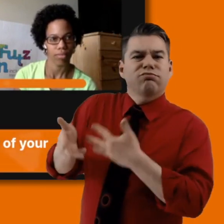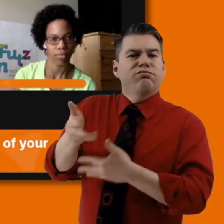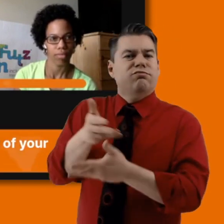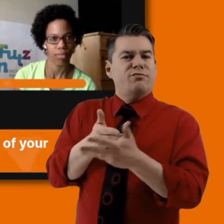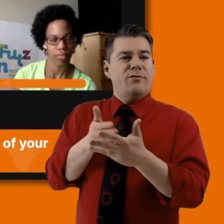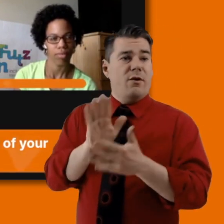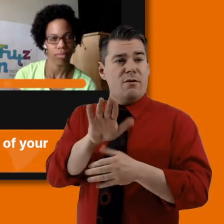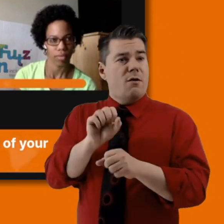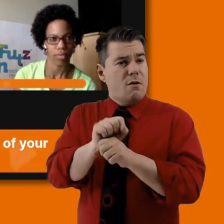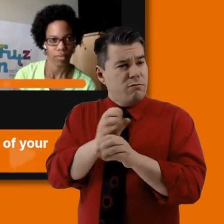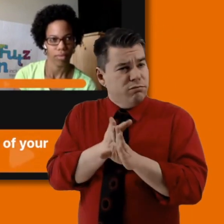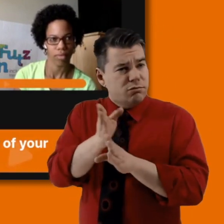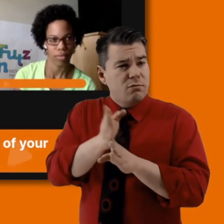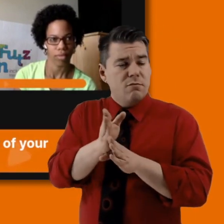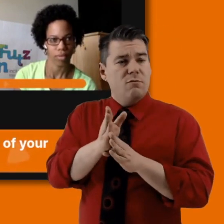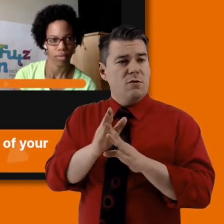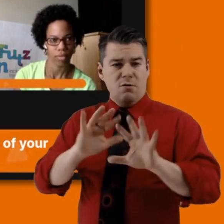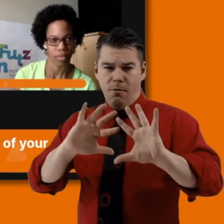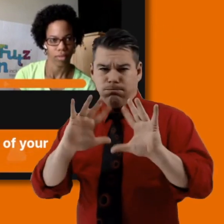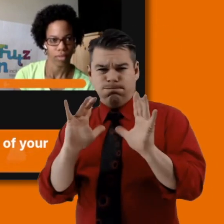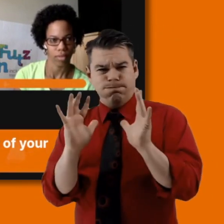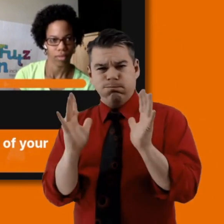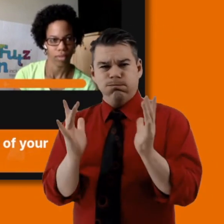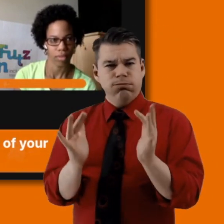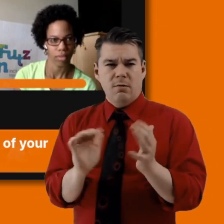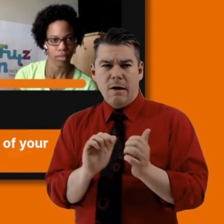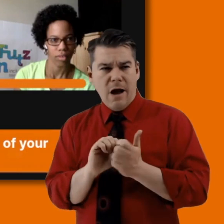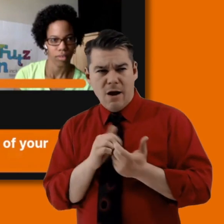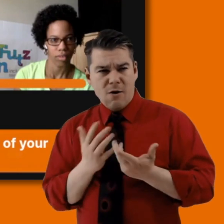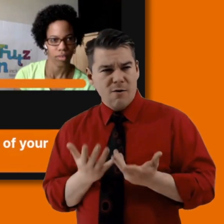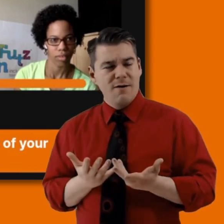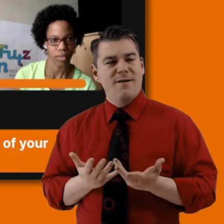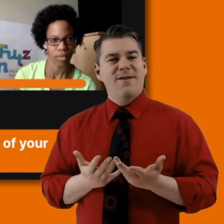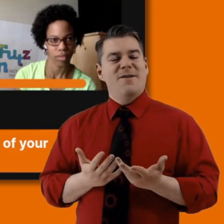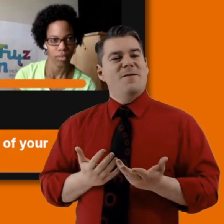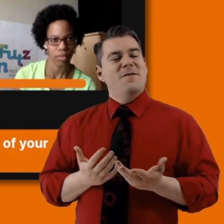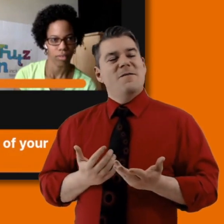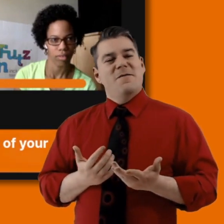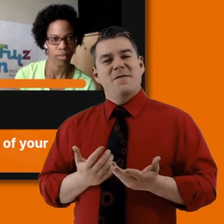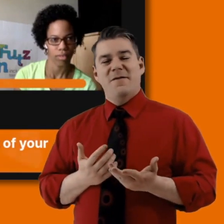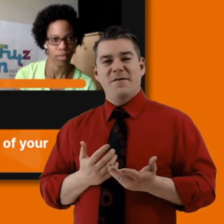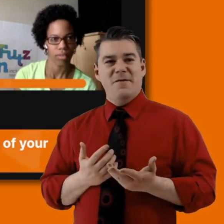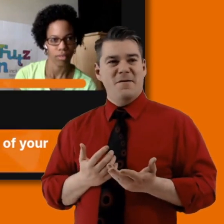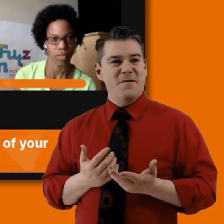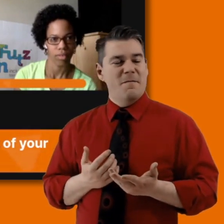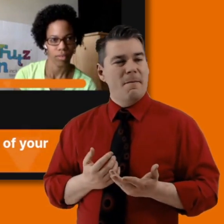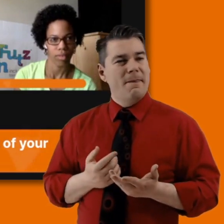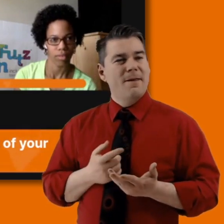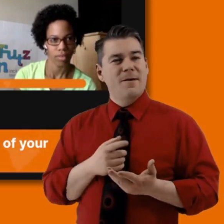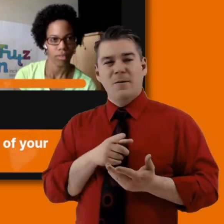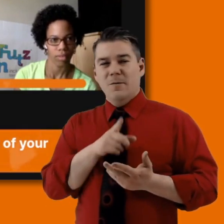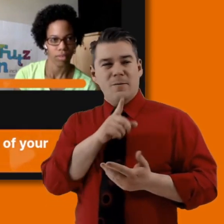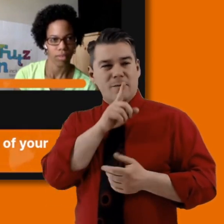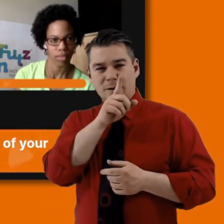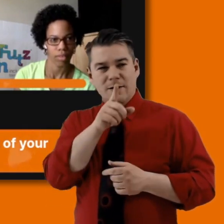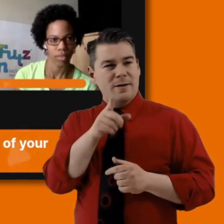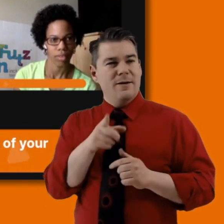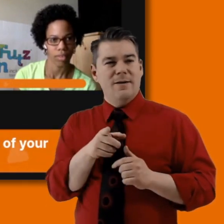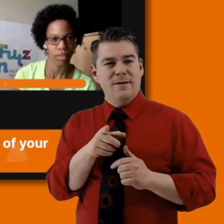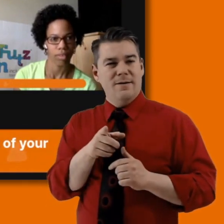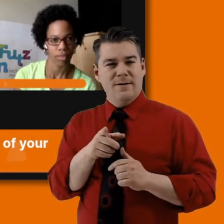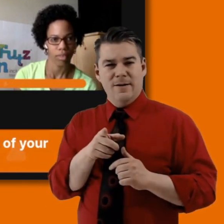have taken shape. And the most surprising thing is just that you really can never have